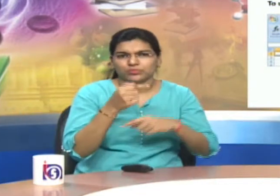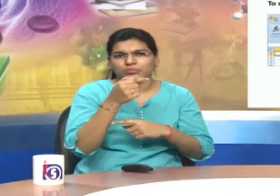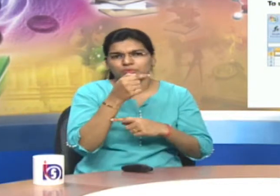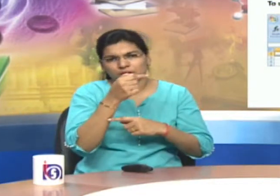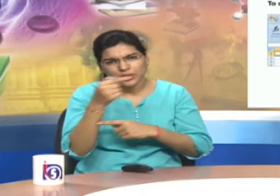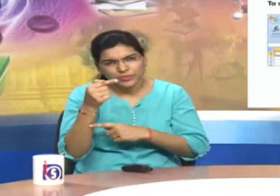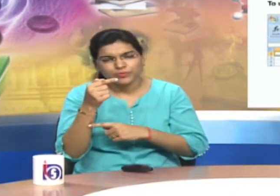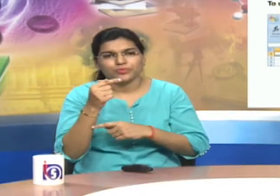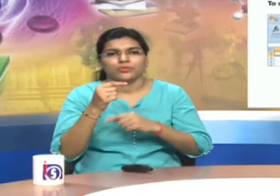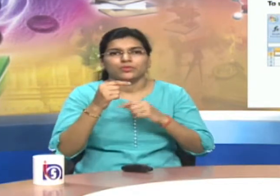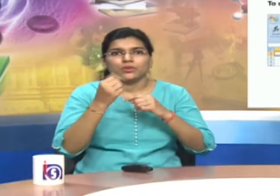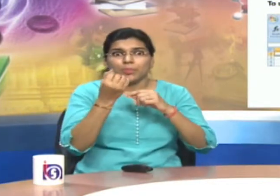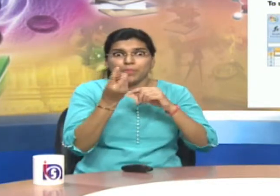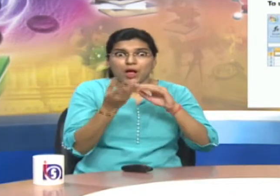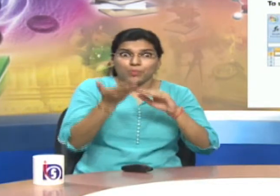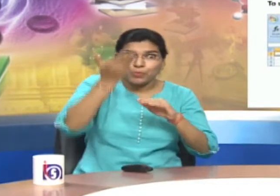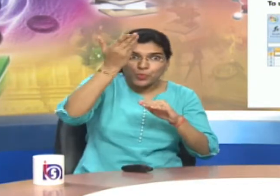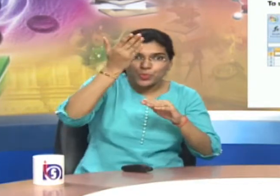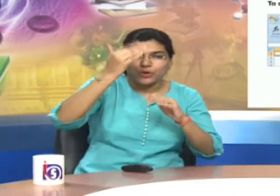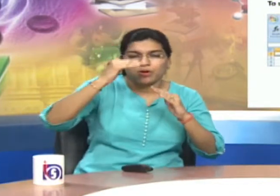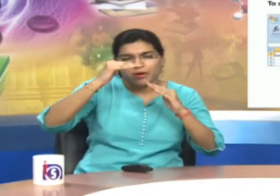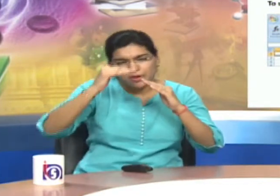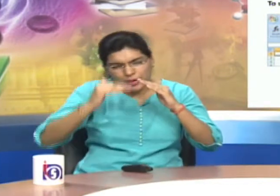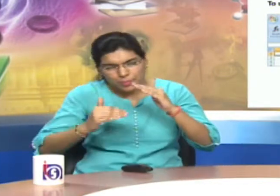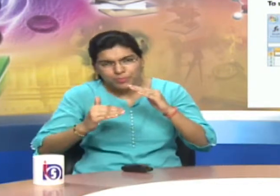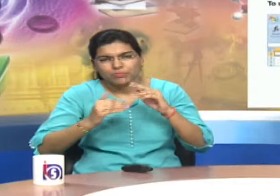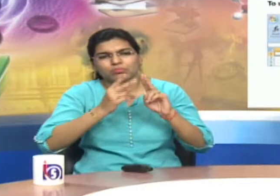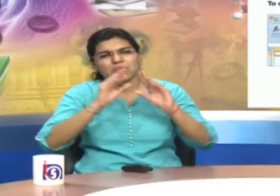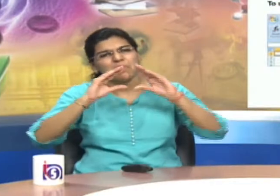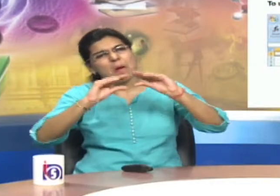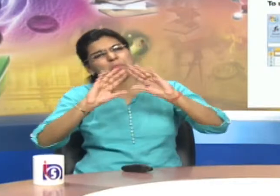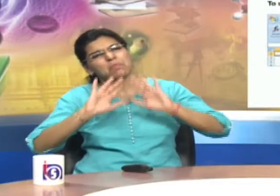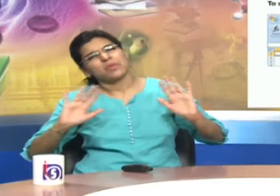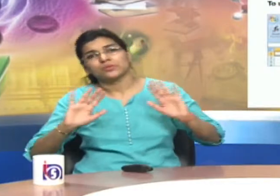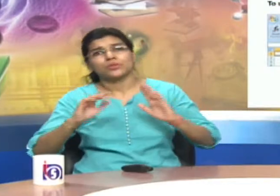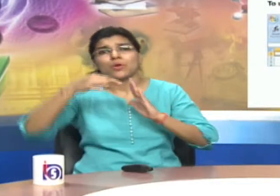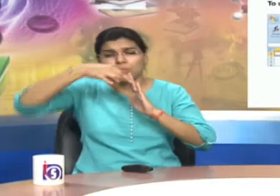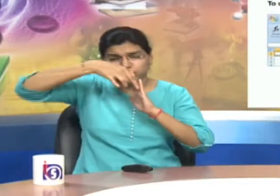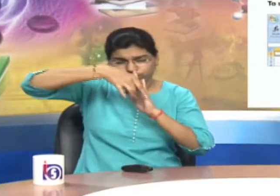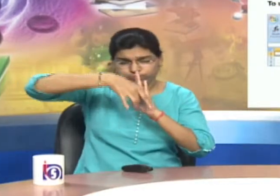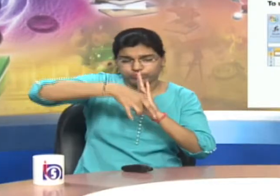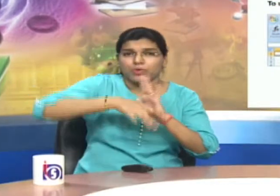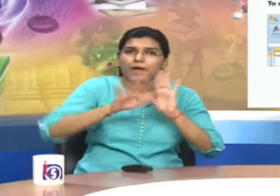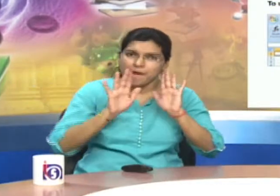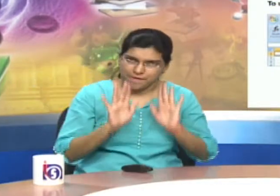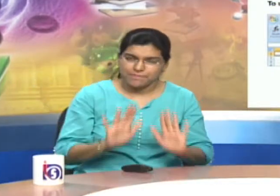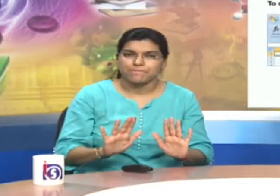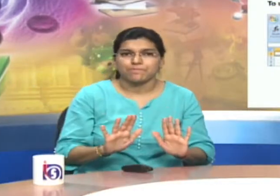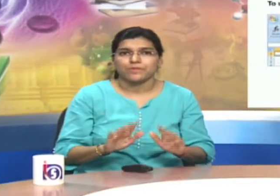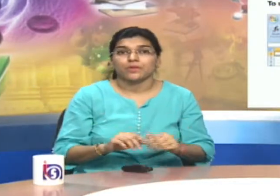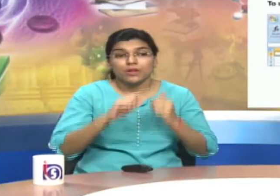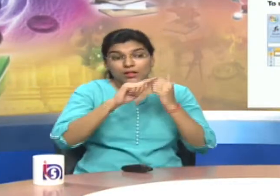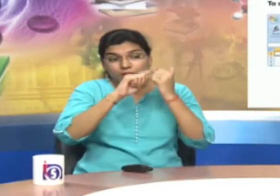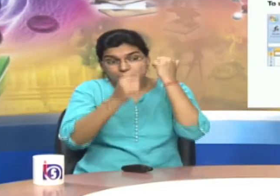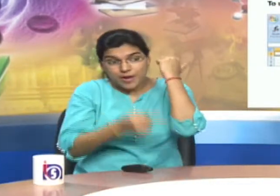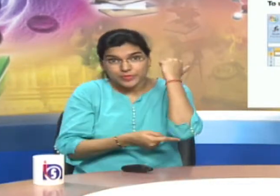You must be thinking about the auto sum, plus, minus and average, count number, maximum, minimum.